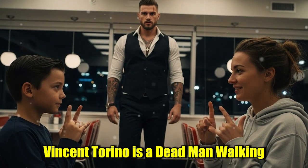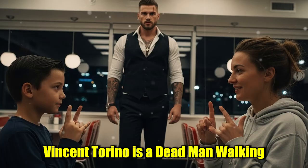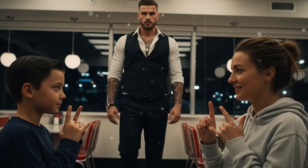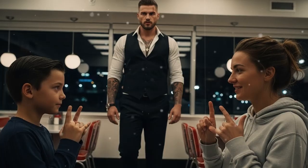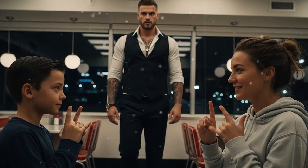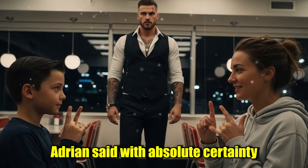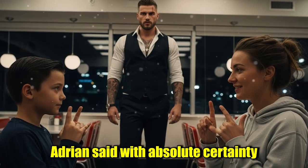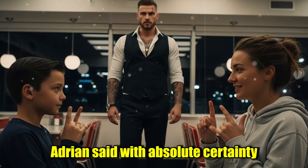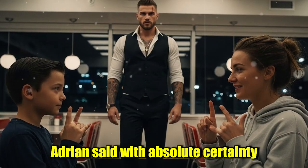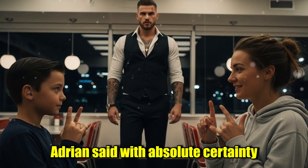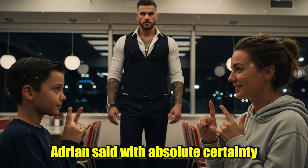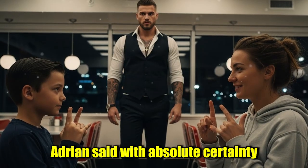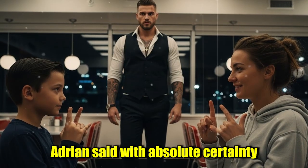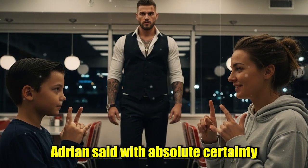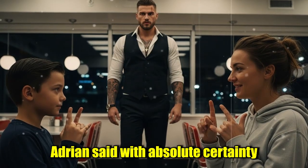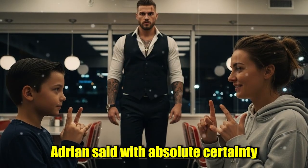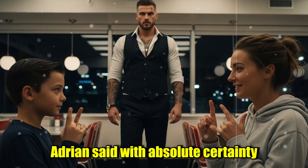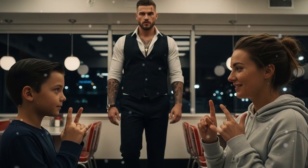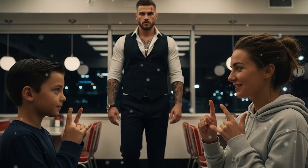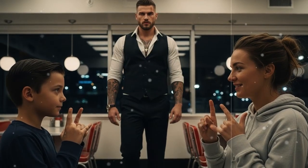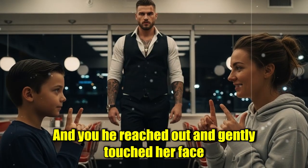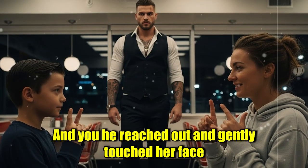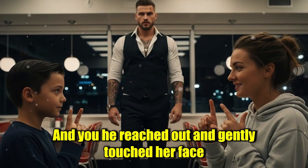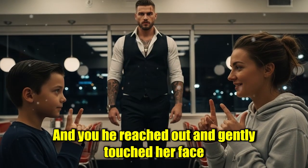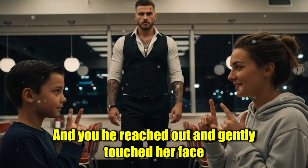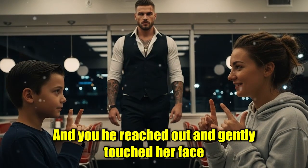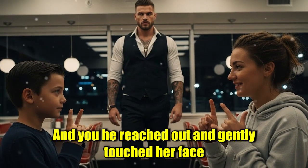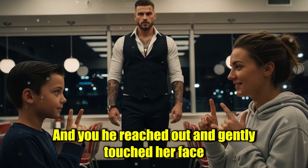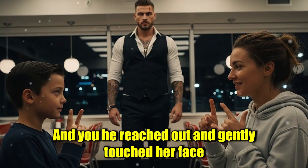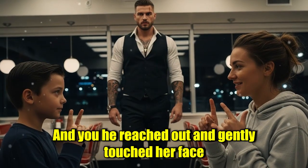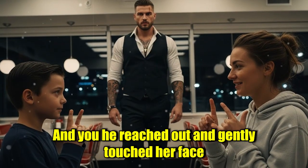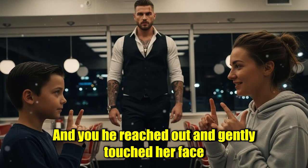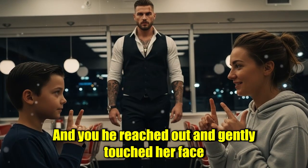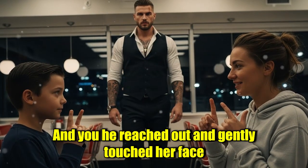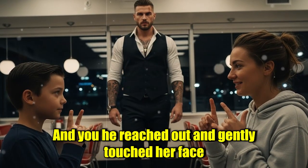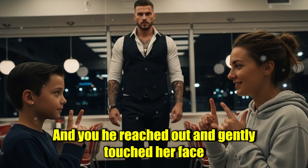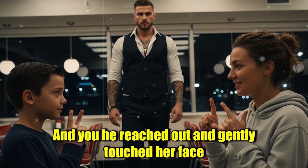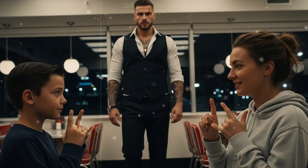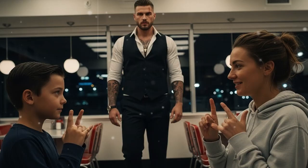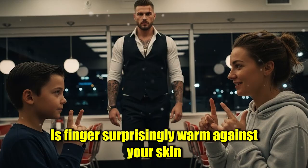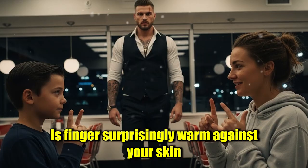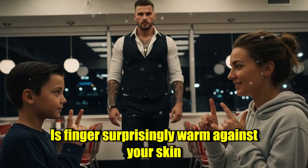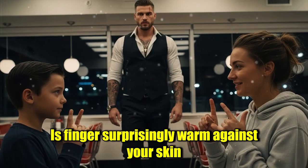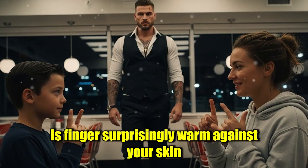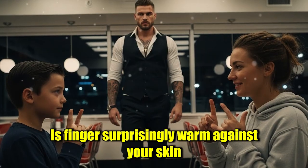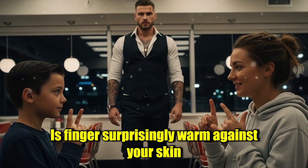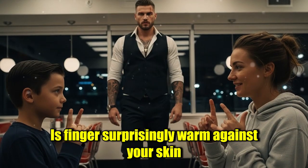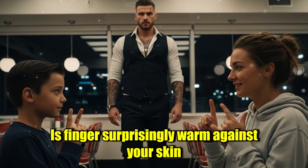walking," Adrian said with absolute certainty. "And you," he reached out and gently touched her face, his fingers surprisingly